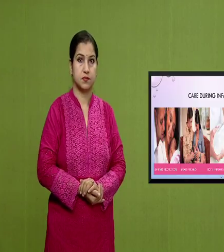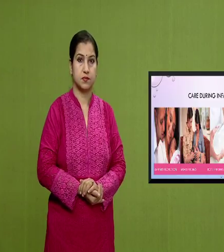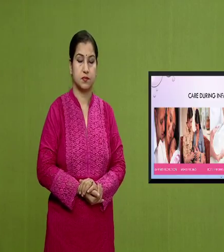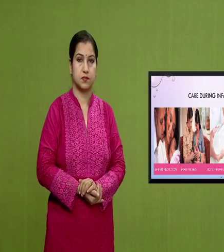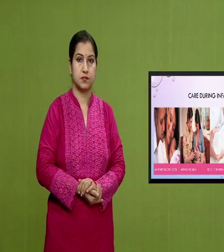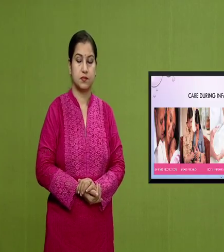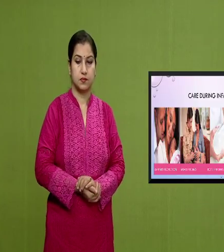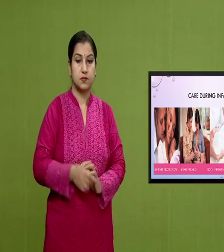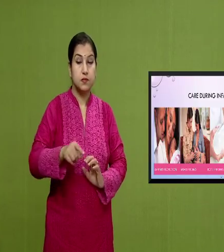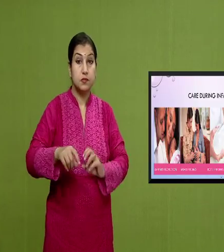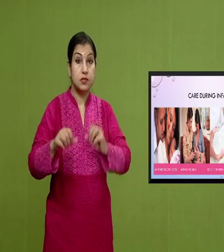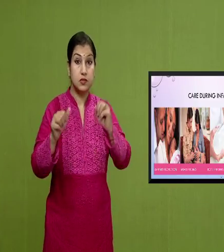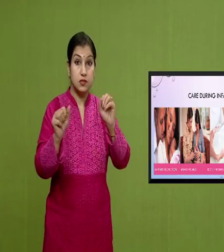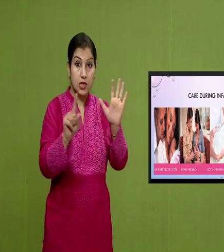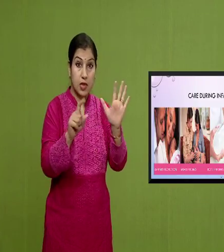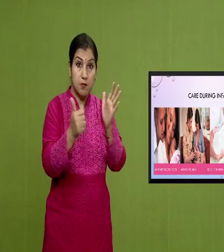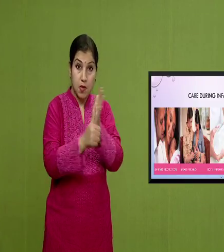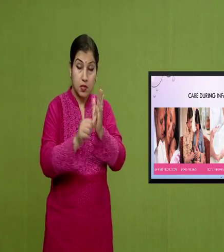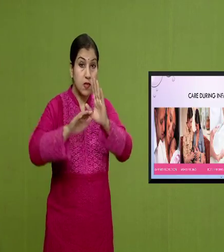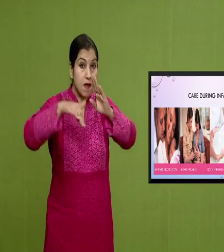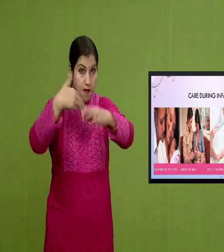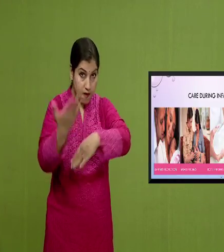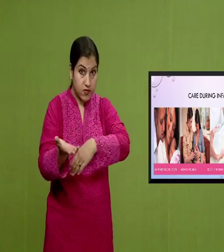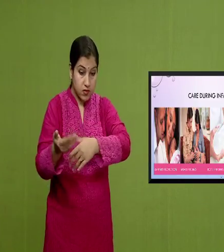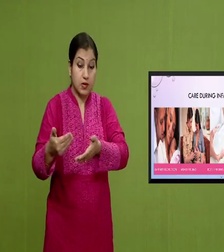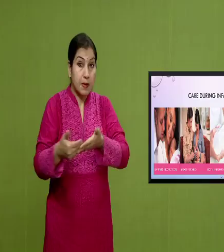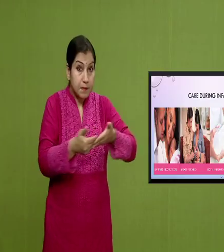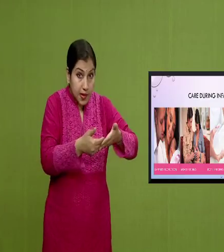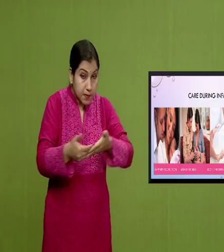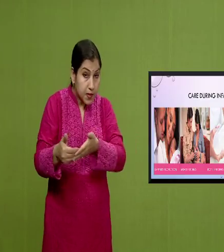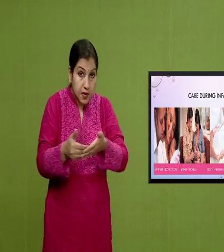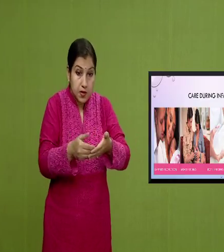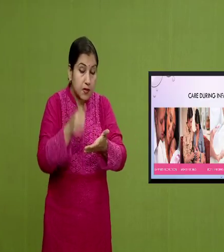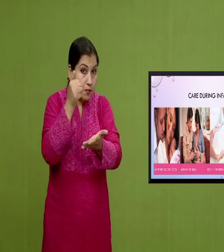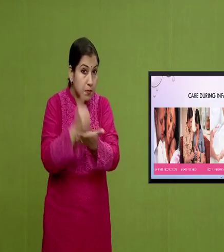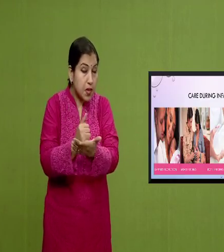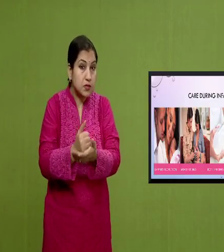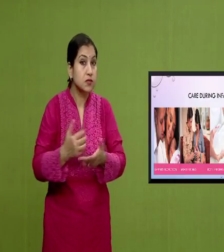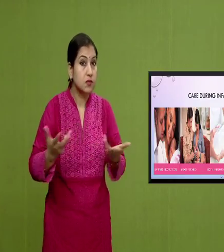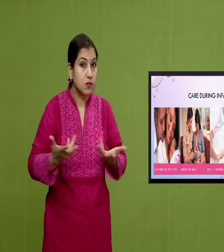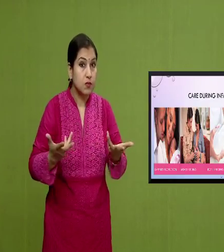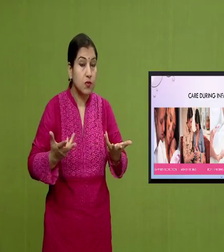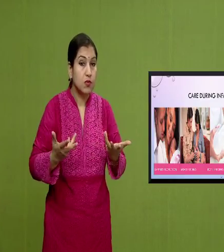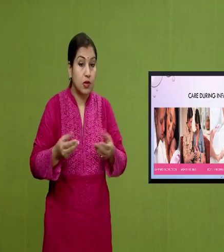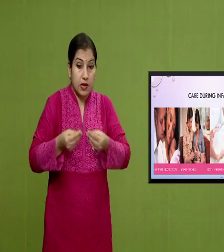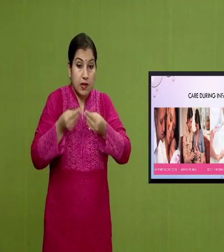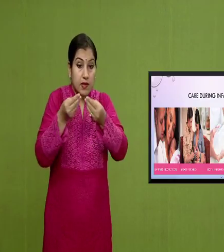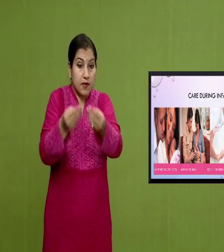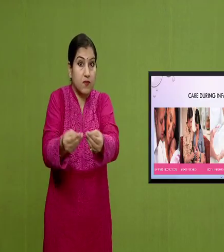After 6 months, the baby must be given